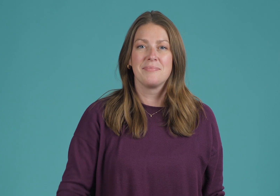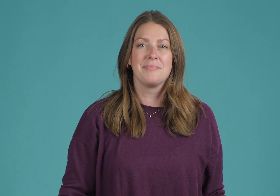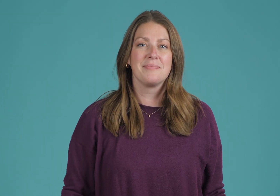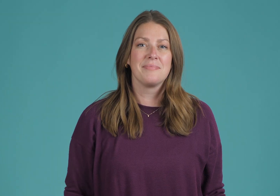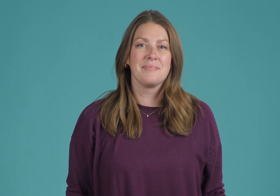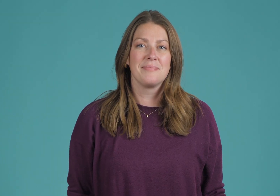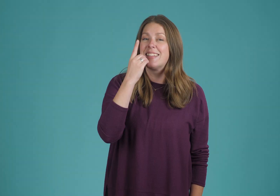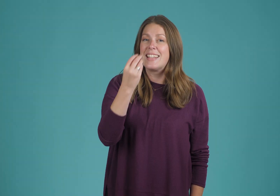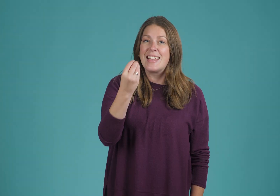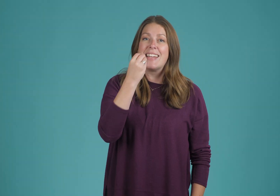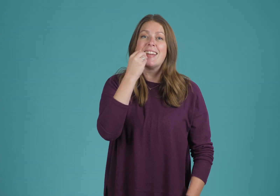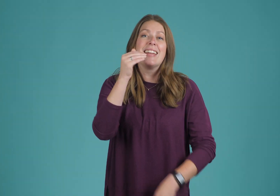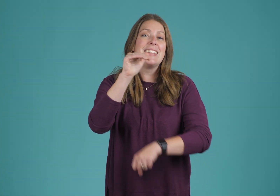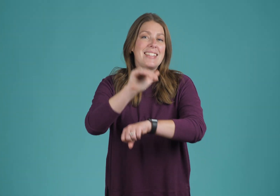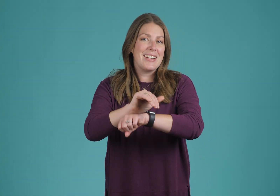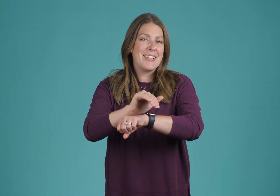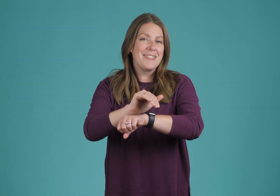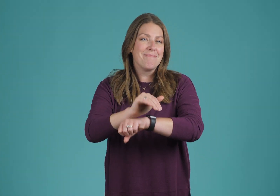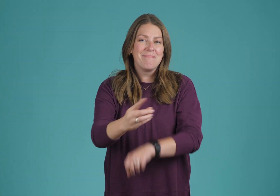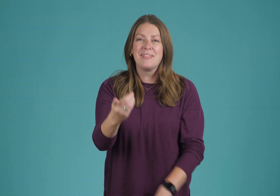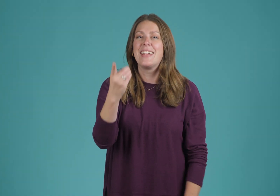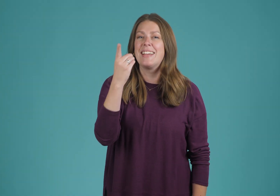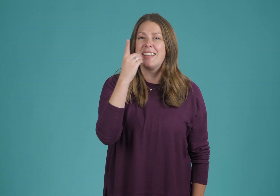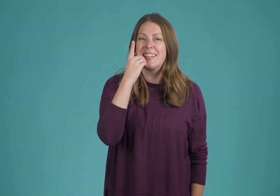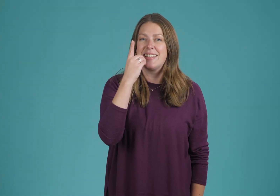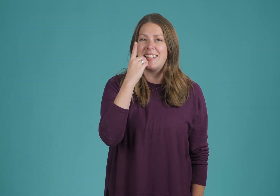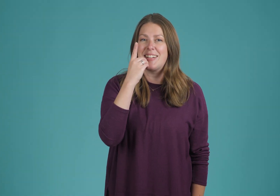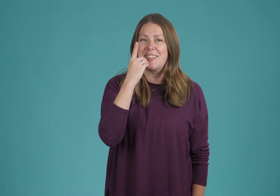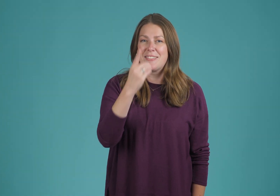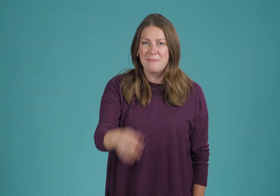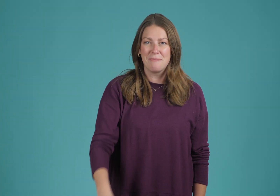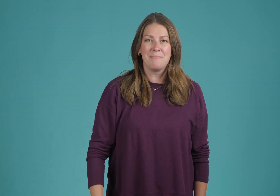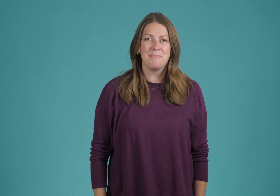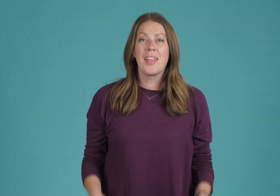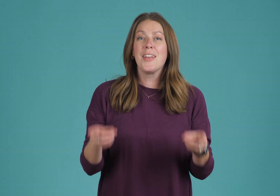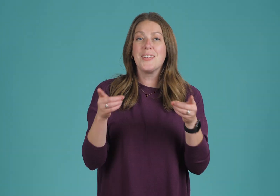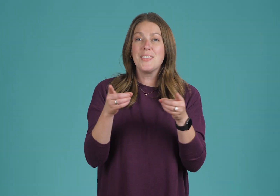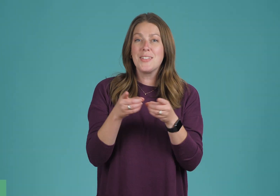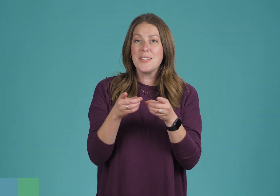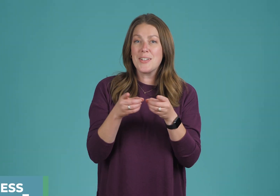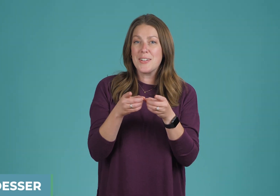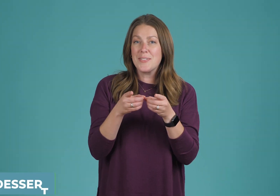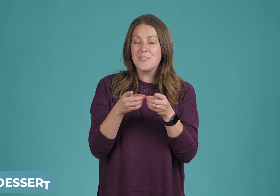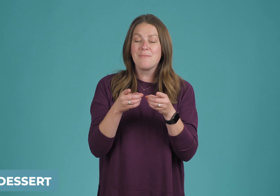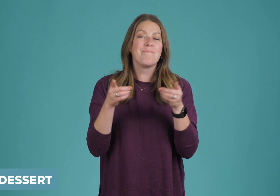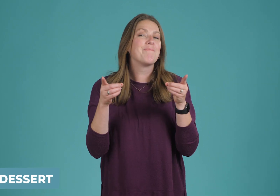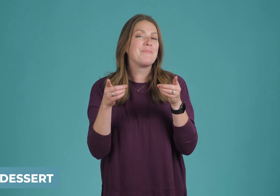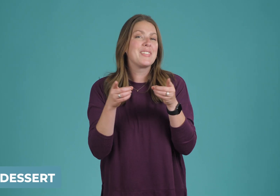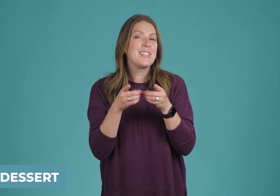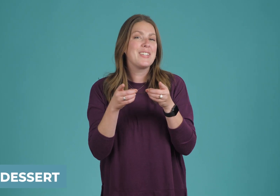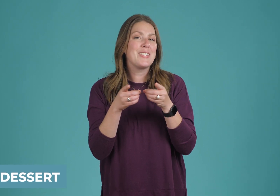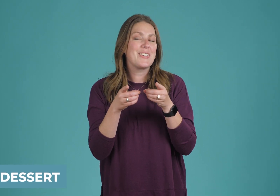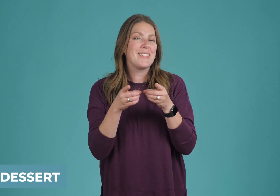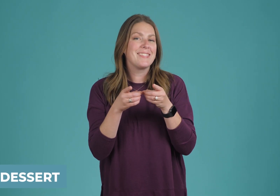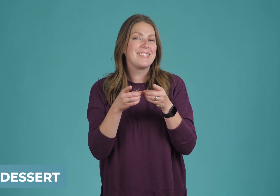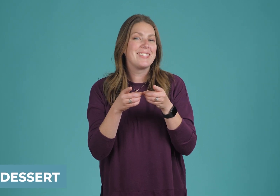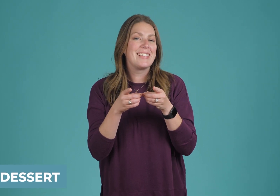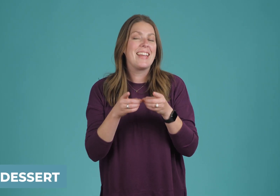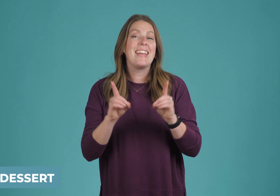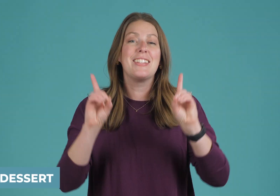chin. Dinner. Dinner. Dessert. Dessert. It's